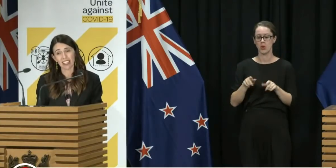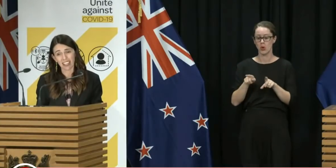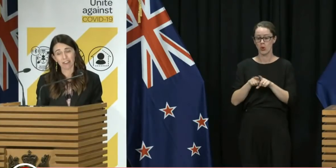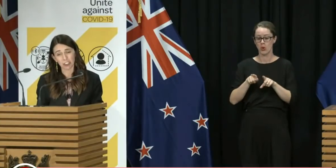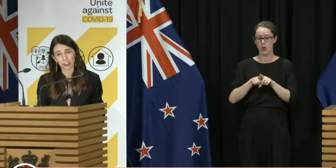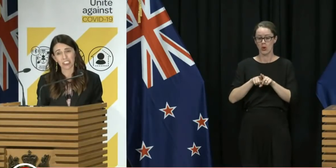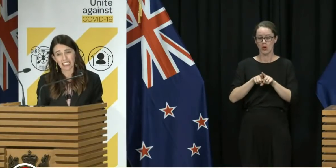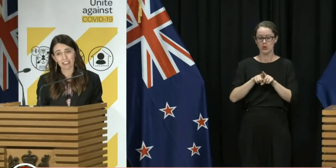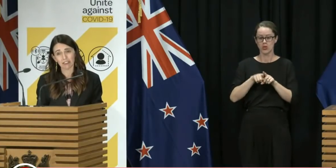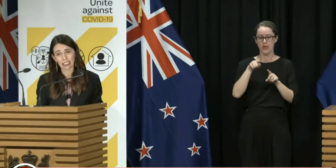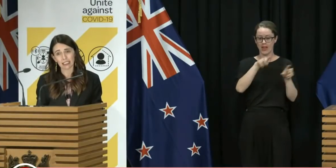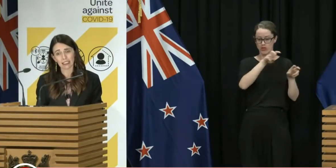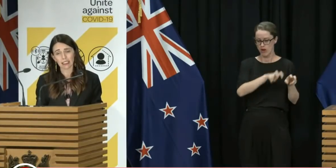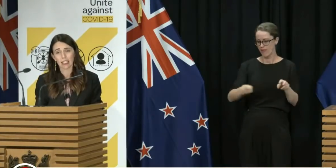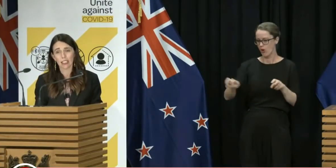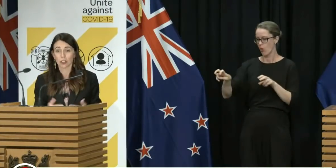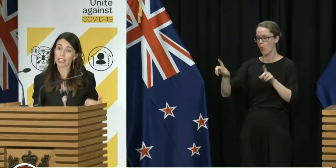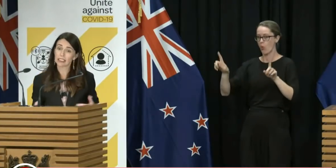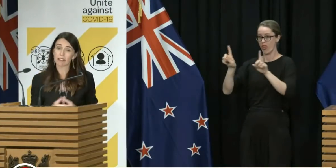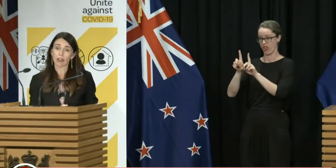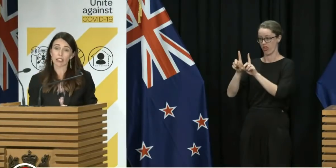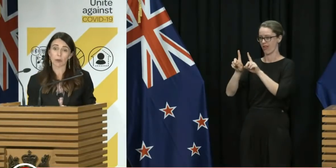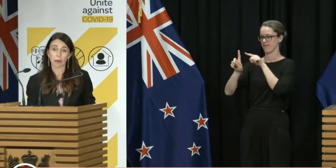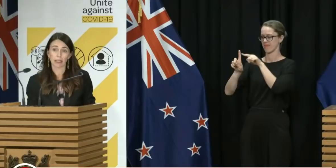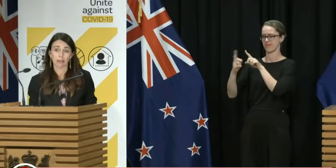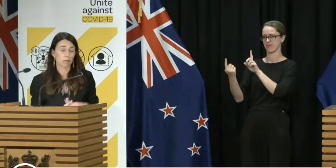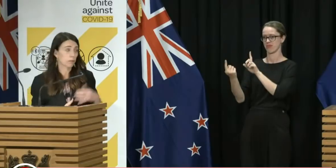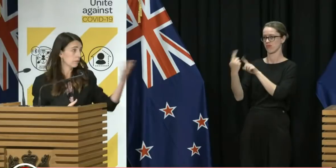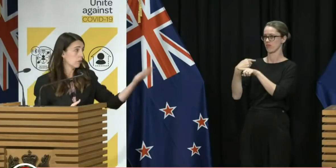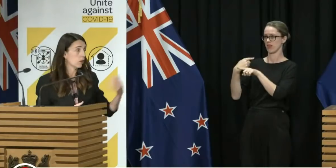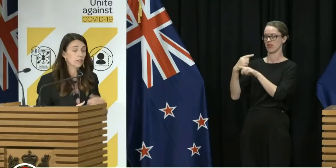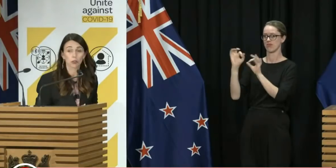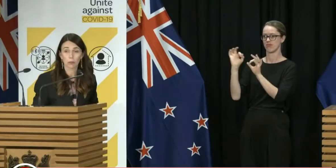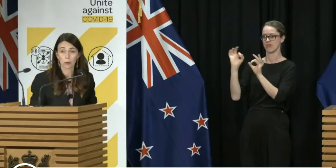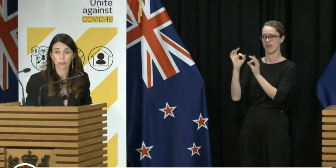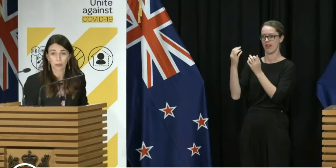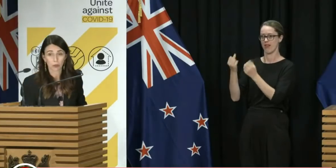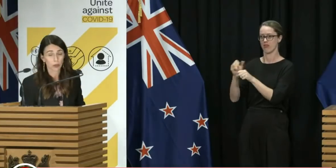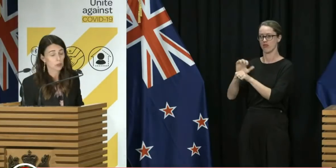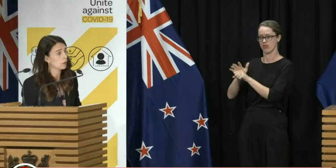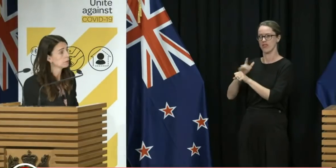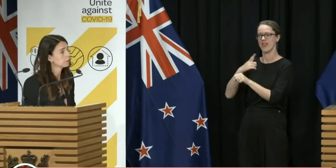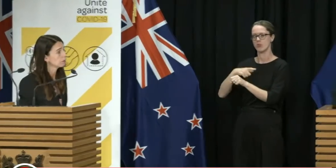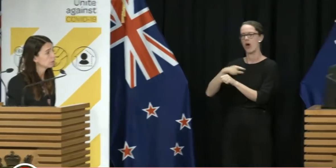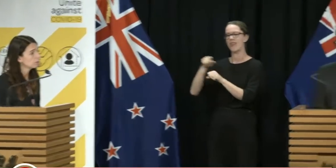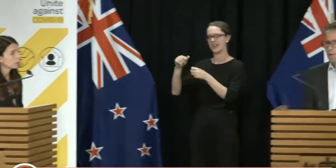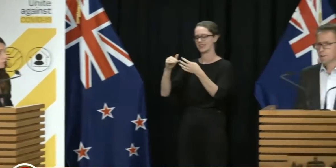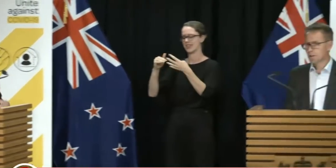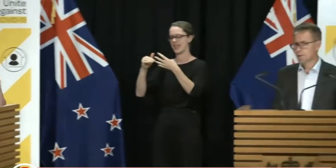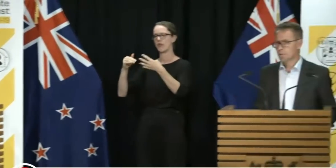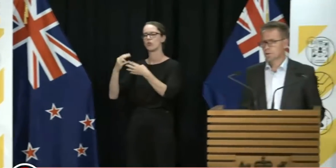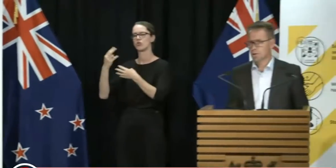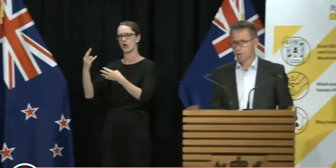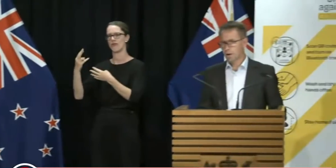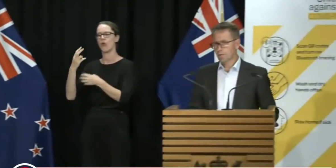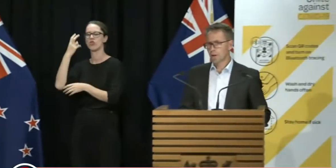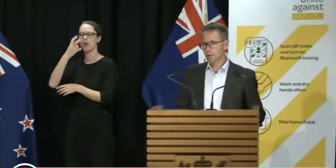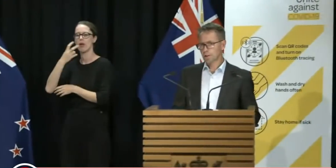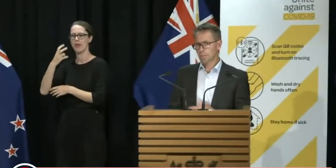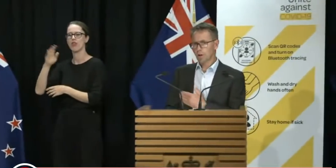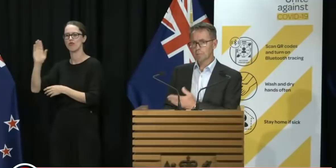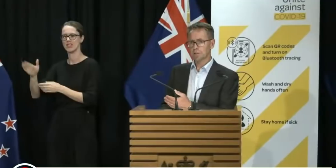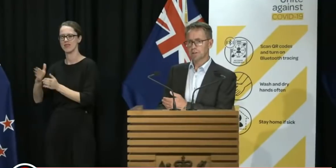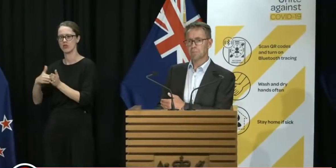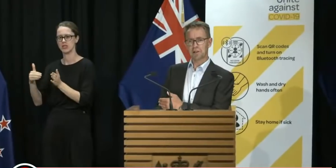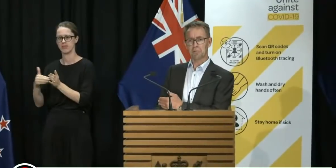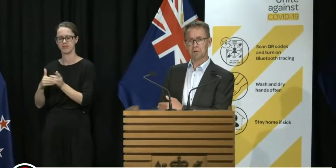travelling with that have returned negative tests. So that's the advice we've been given, but I'll give Dr Bloomfield the floor as well. Thanks, Prime Minister. Yes, that was certainly our